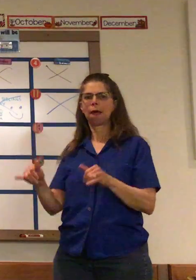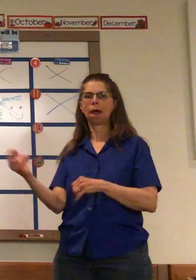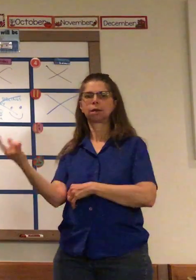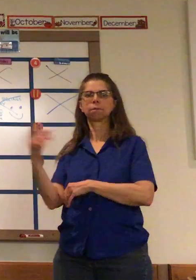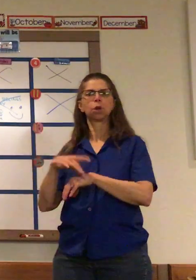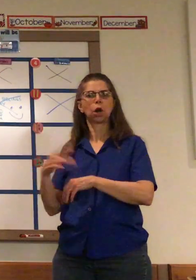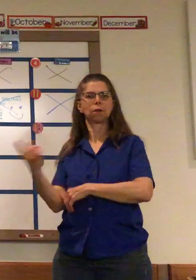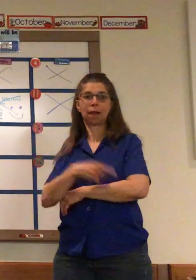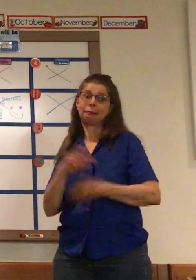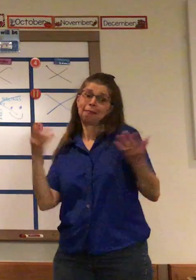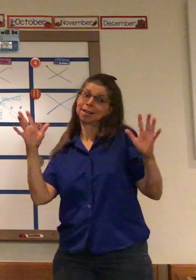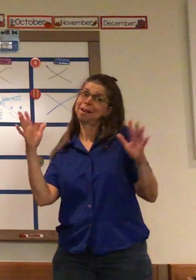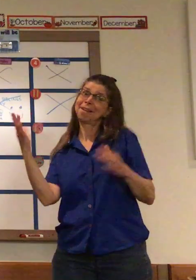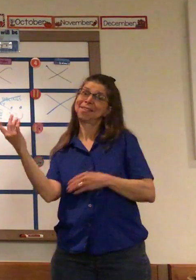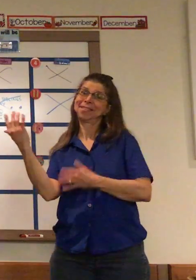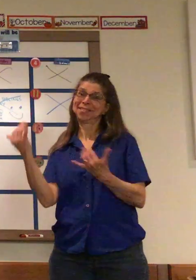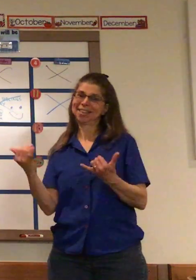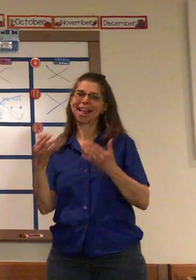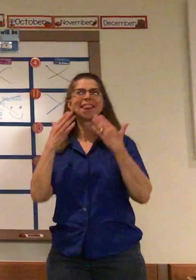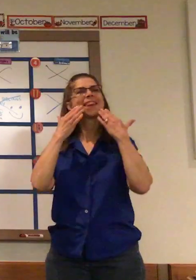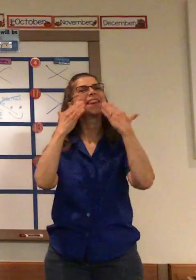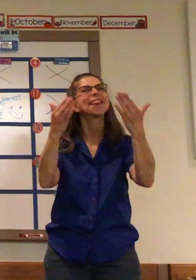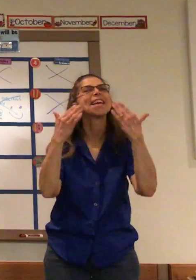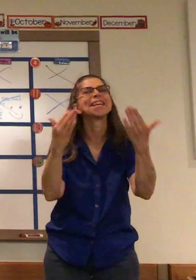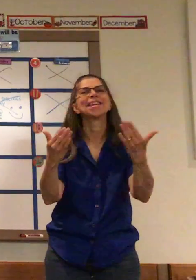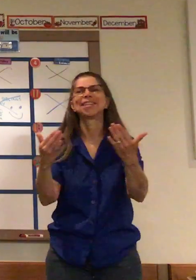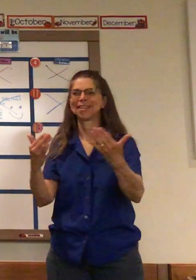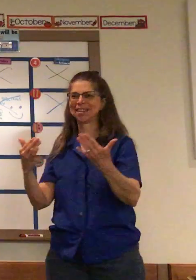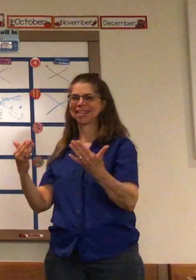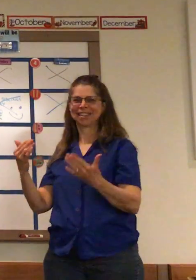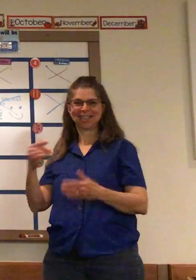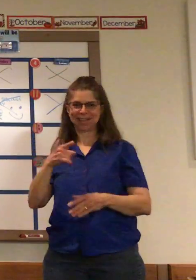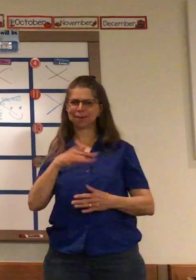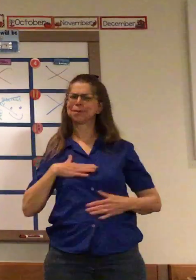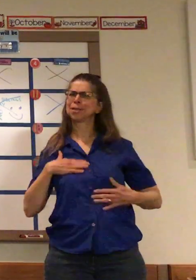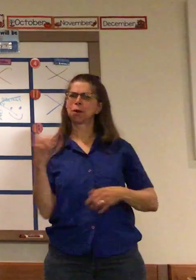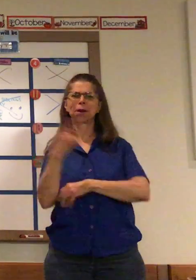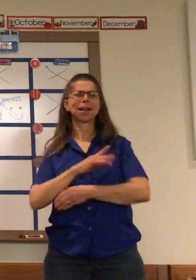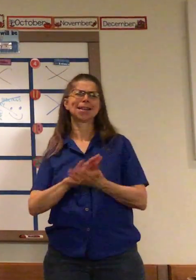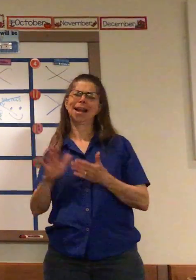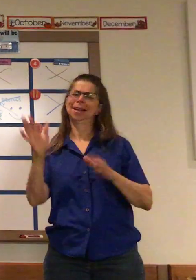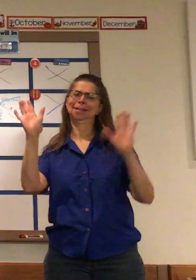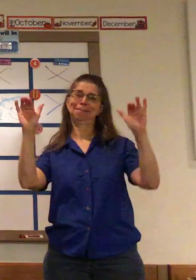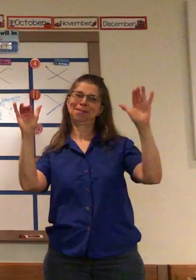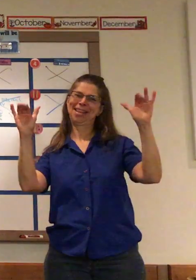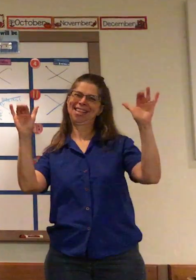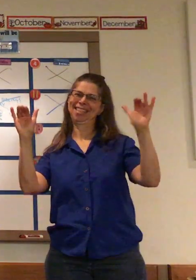and that's all for today. So thank you, and have a nice day, guys. Bye.